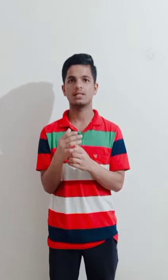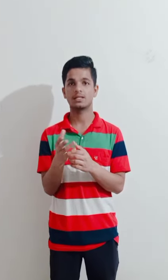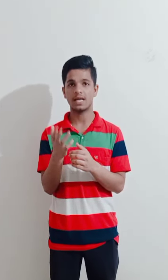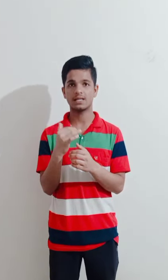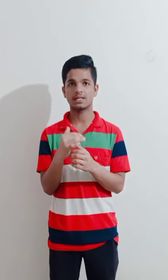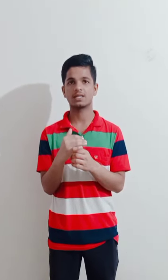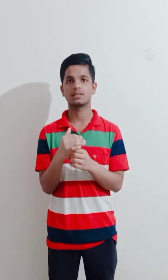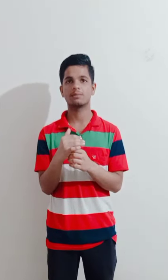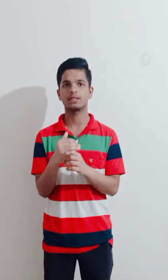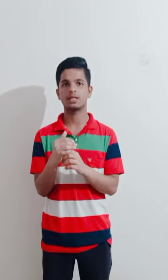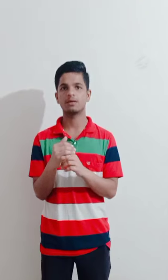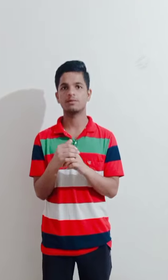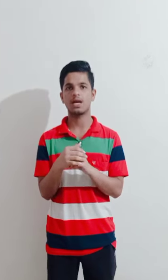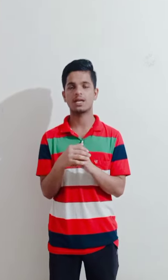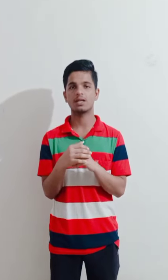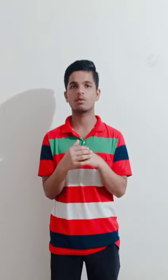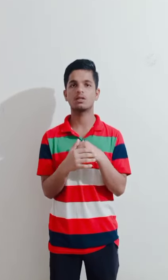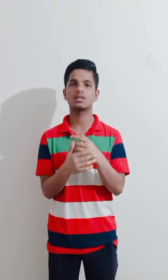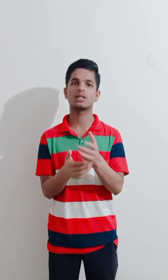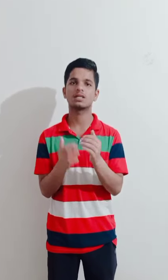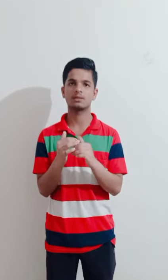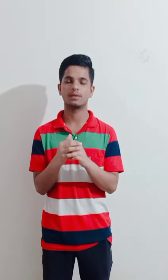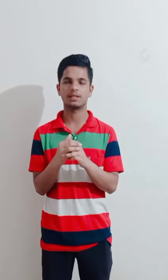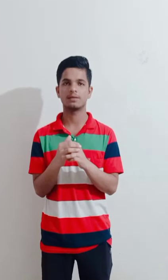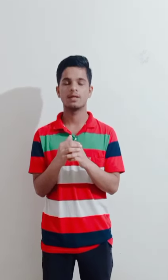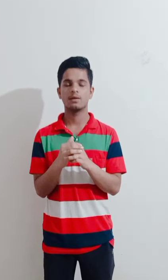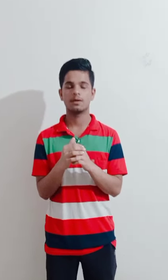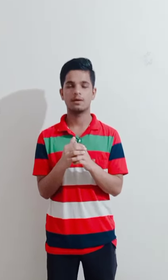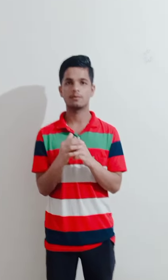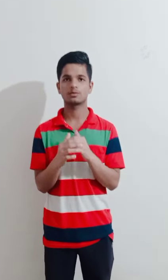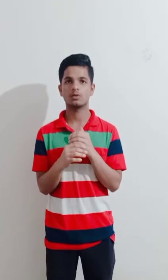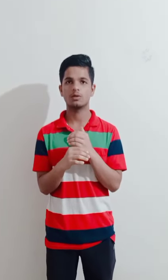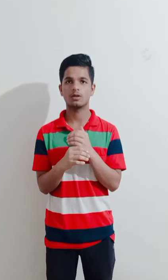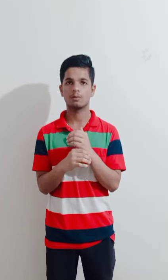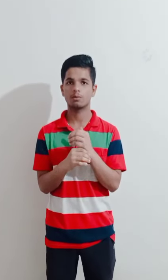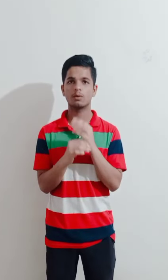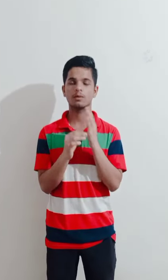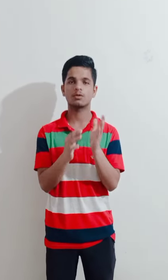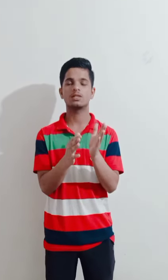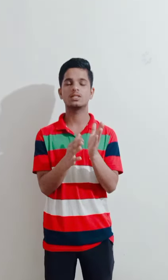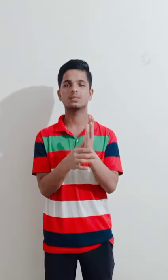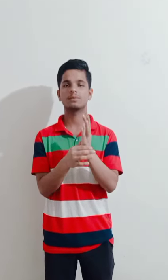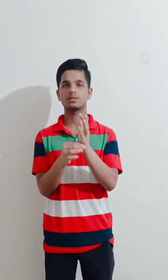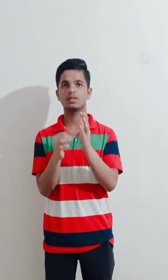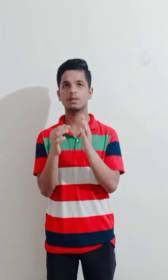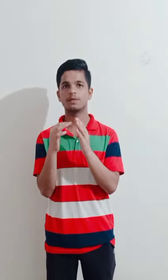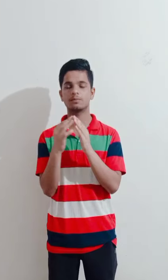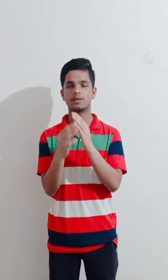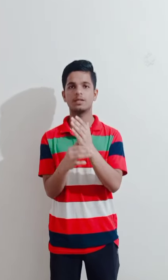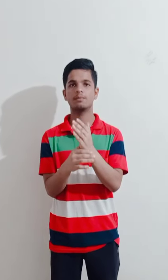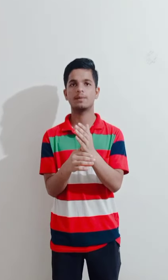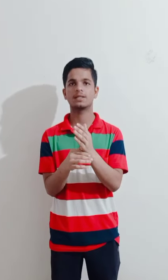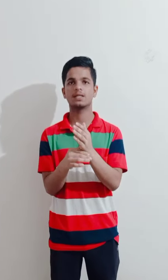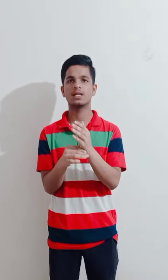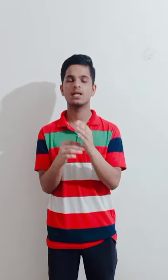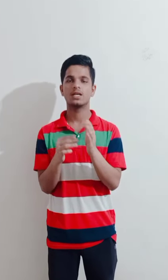that recursion method we again call the recursion method. So flow of control is first main main method, it calls